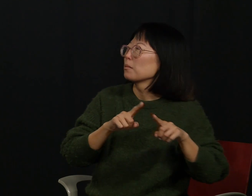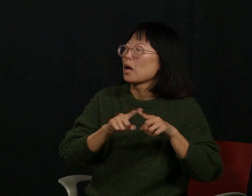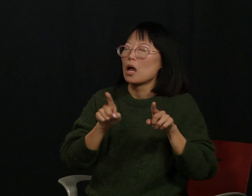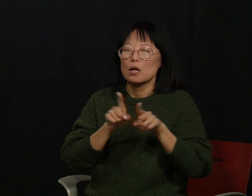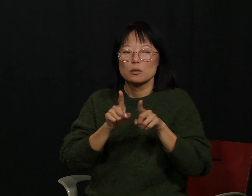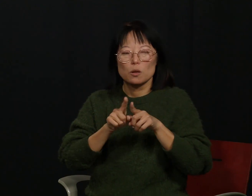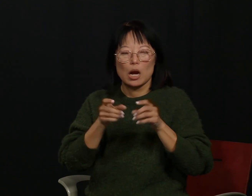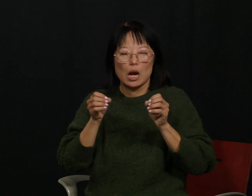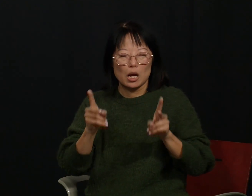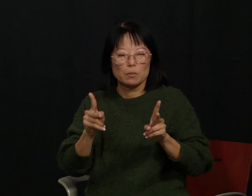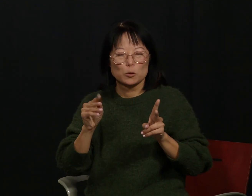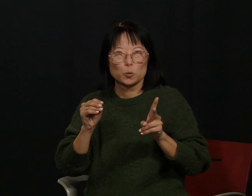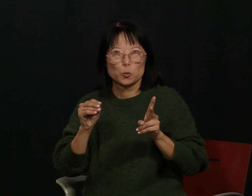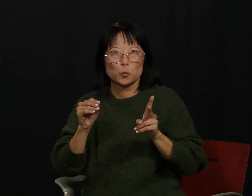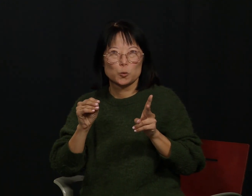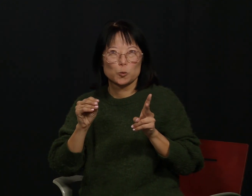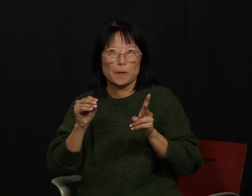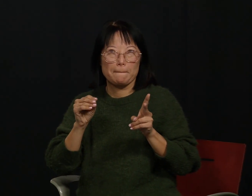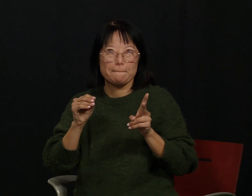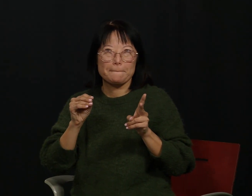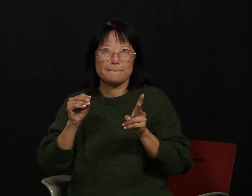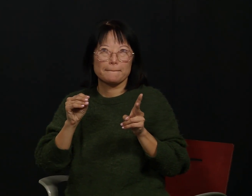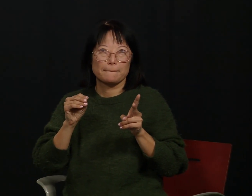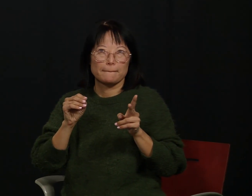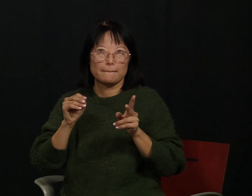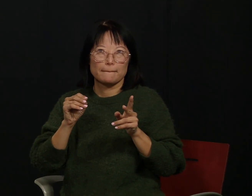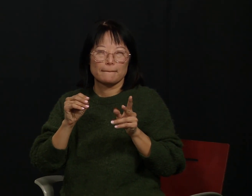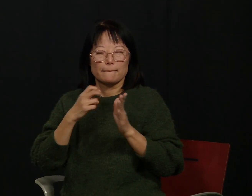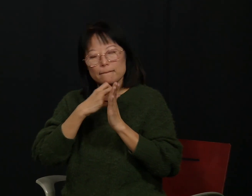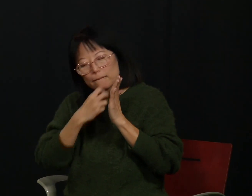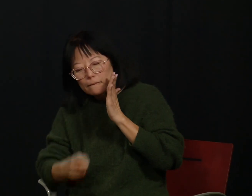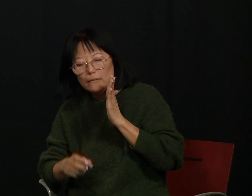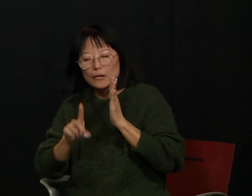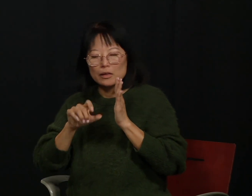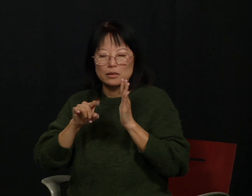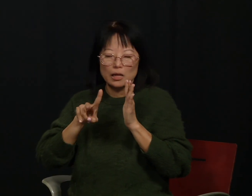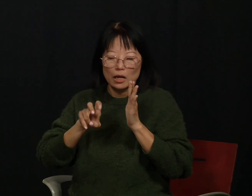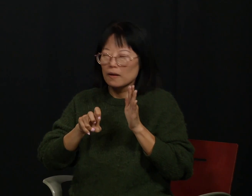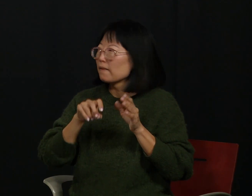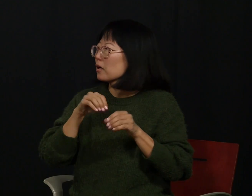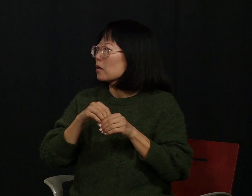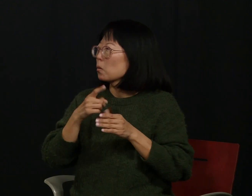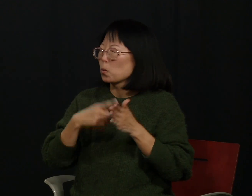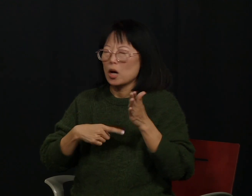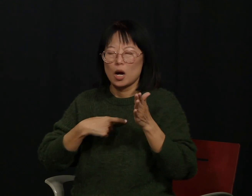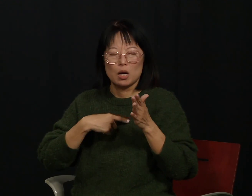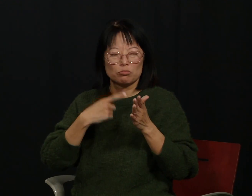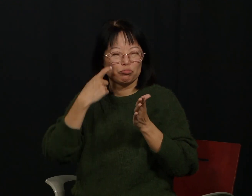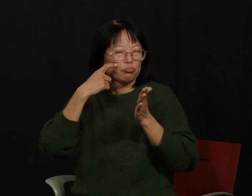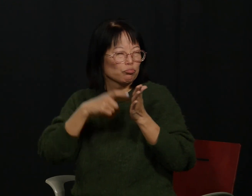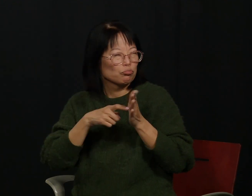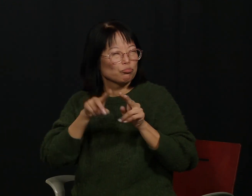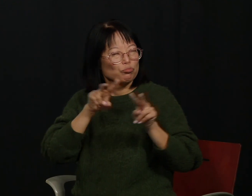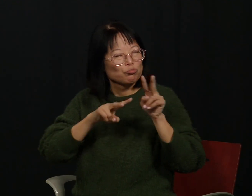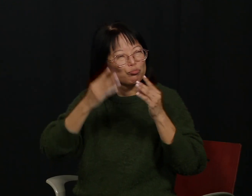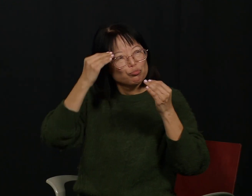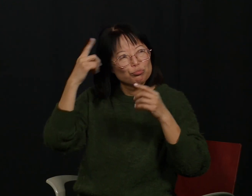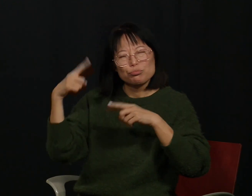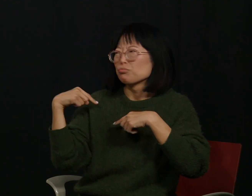answered, and the opportunity to take a deep dive into what I recognize as